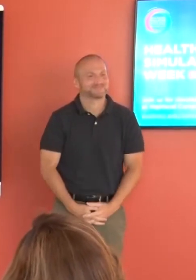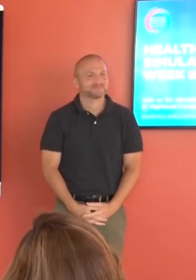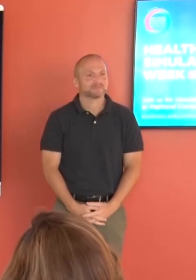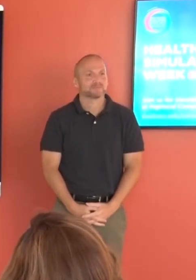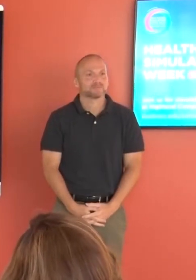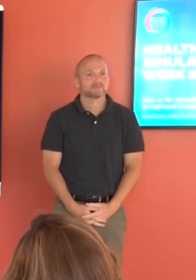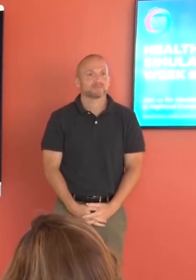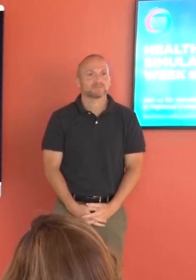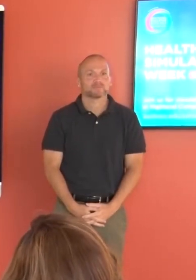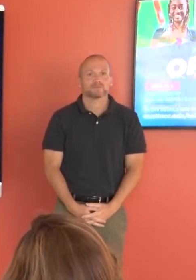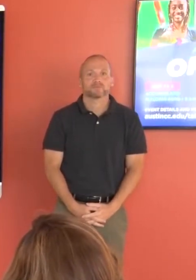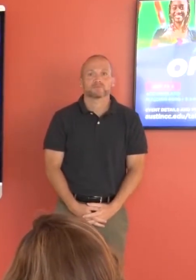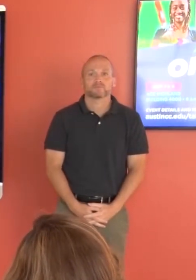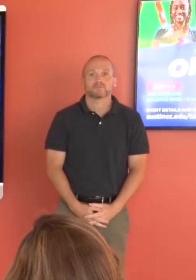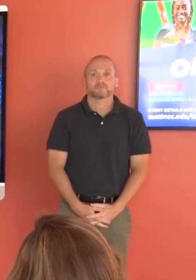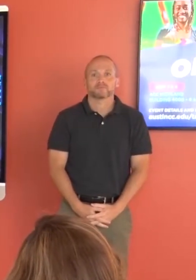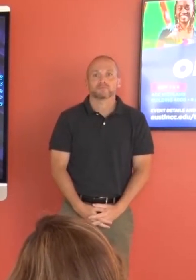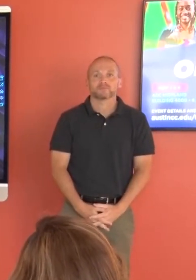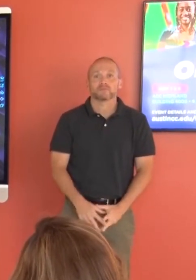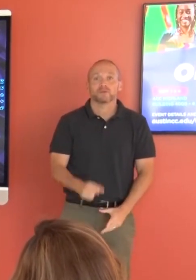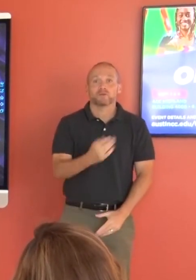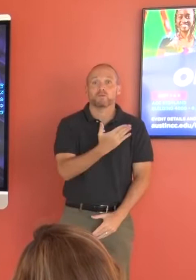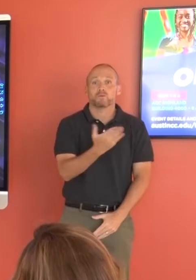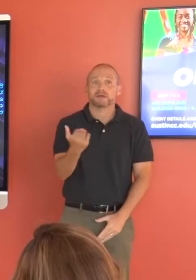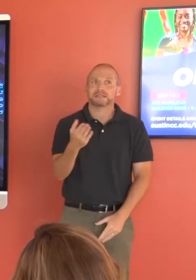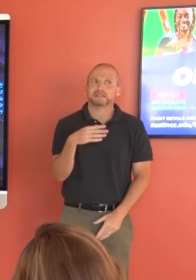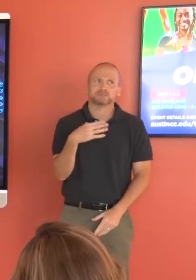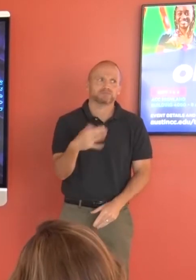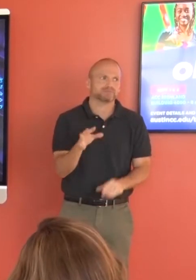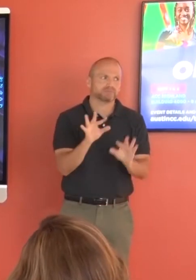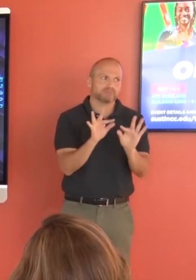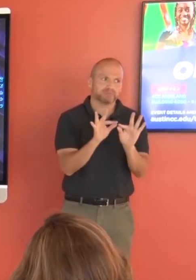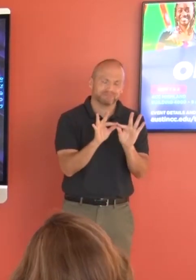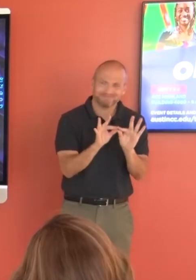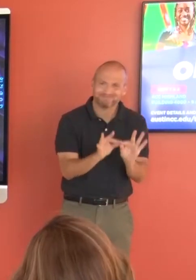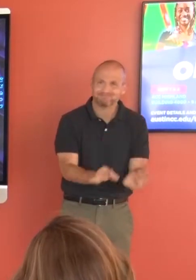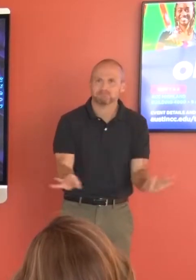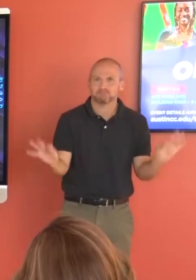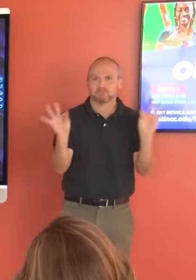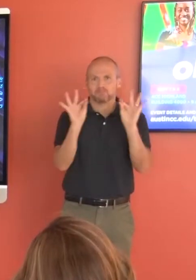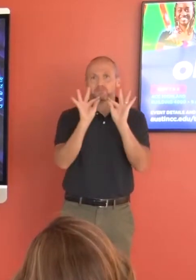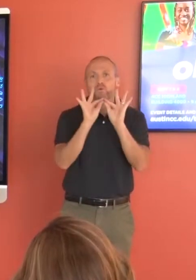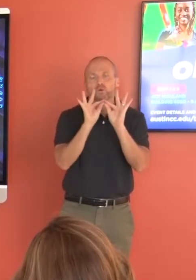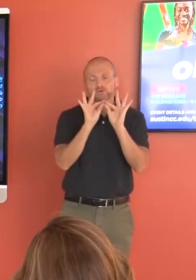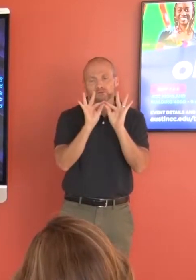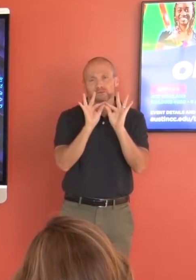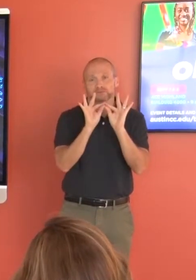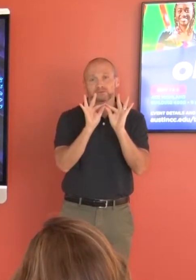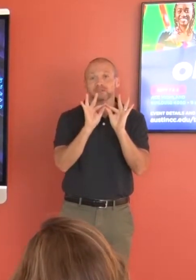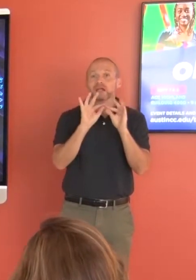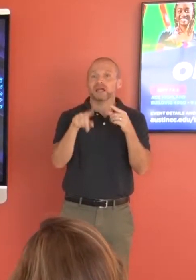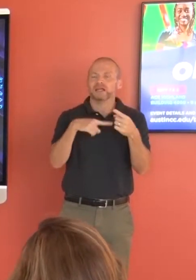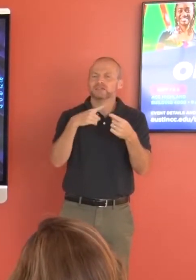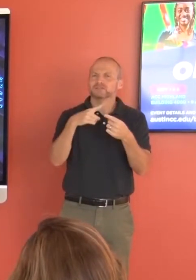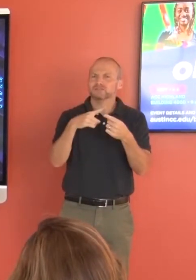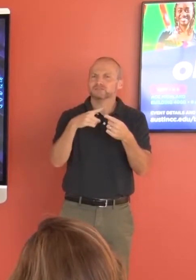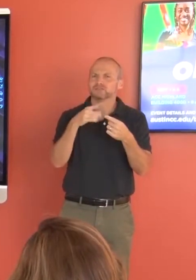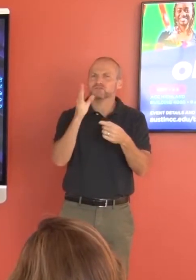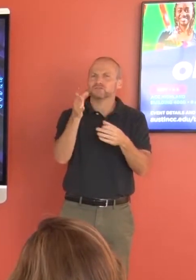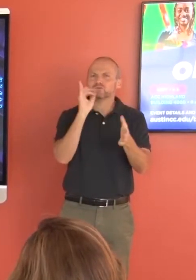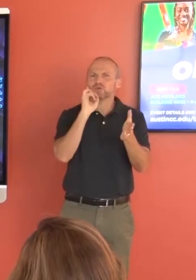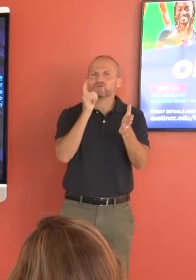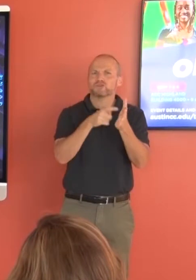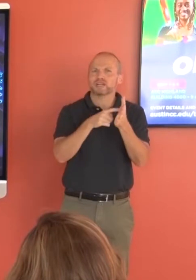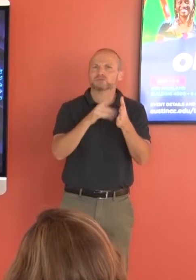So one of the things that is critical to us, and you'll see it when we talk more about